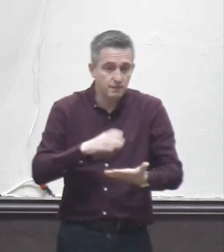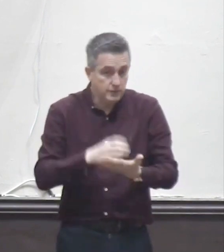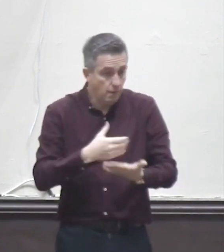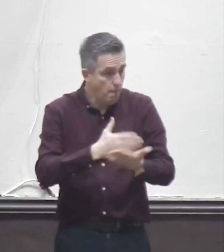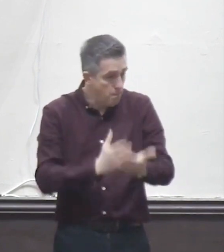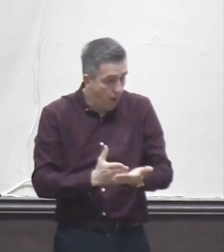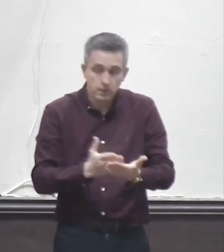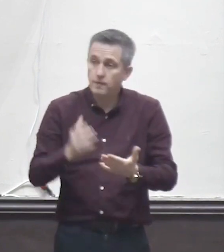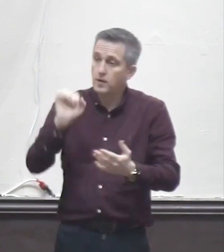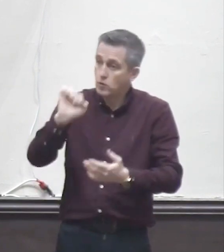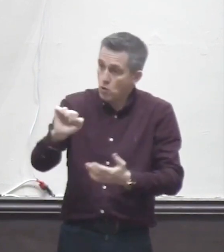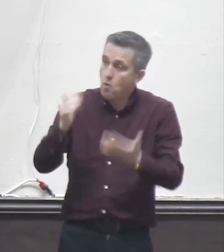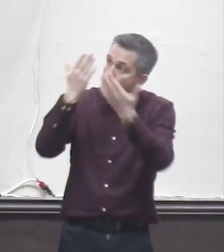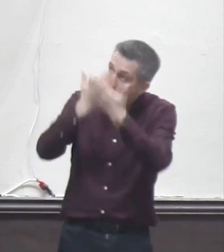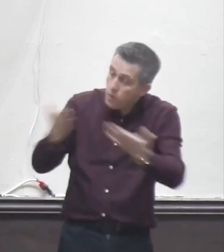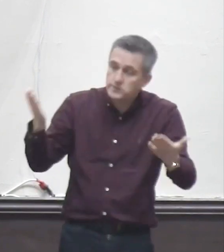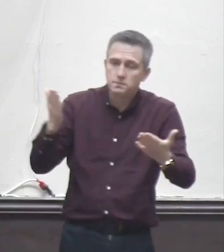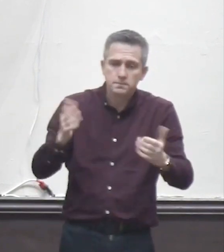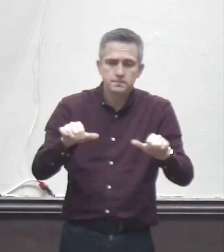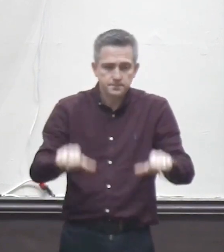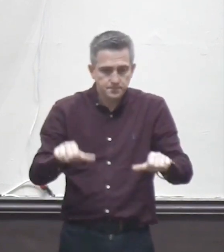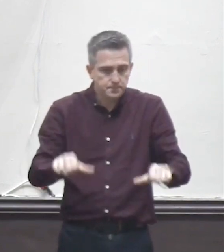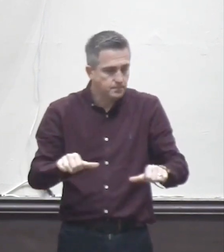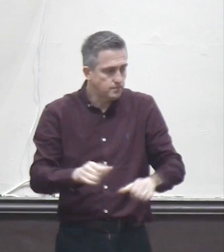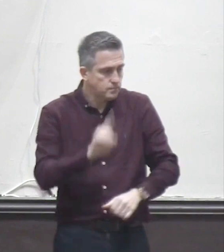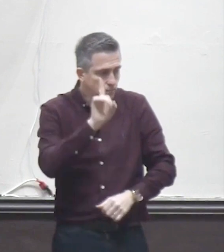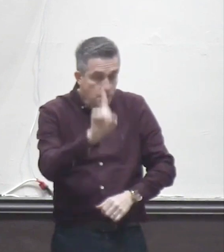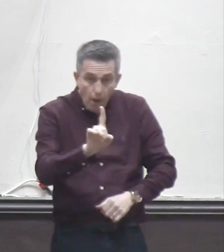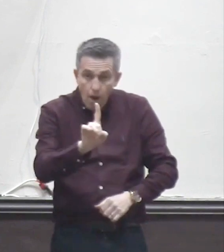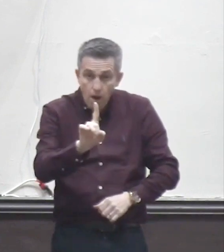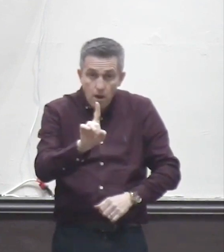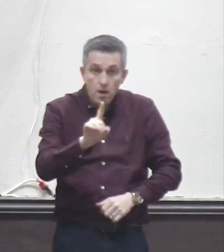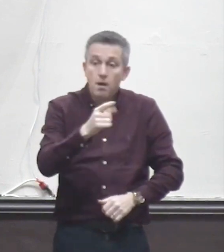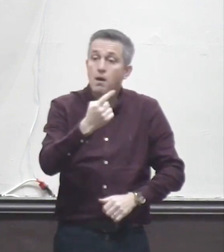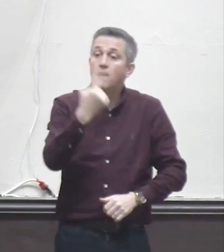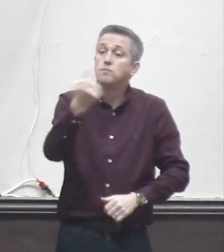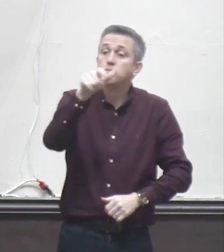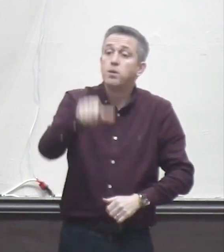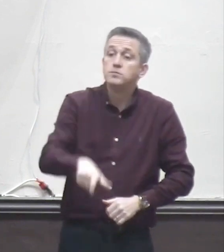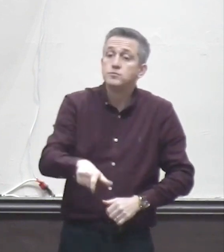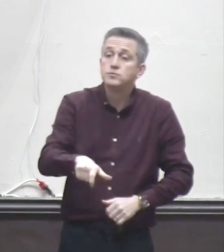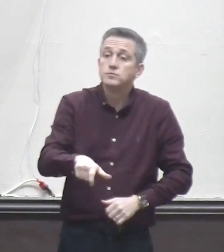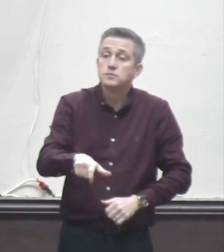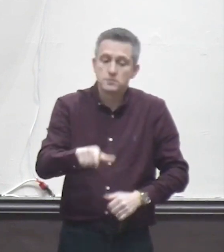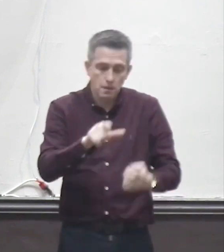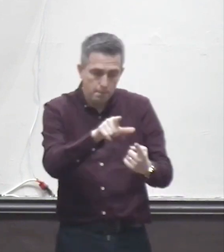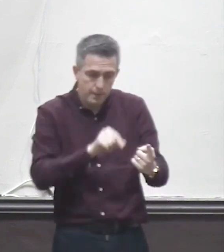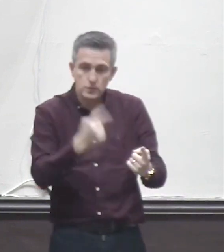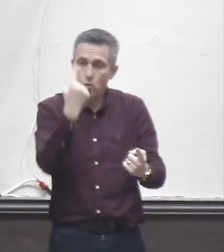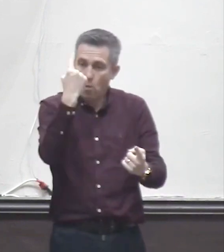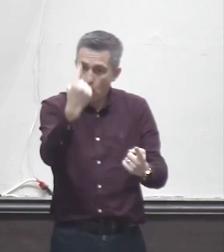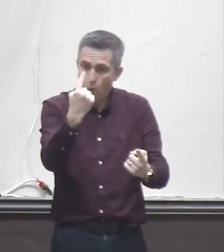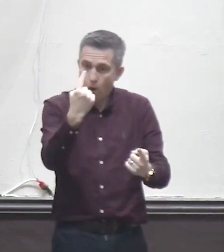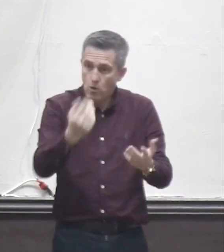worship. Now, if someone takes any particular act of worship